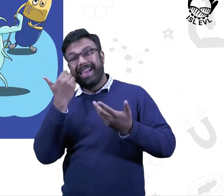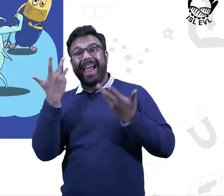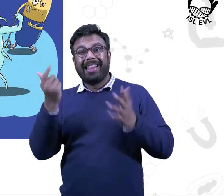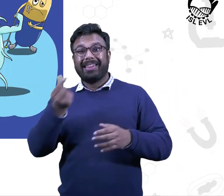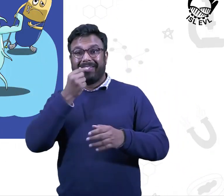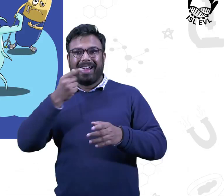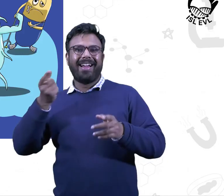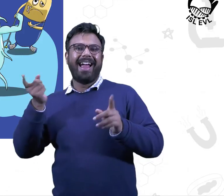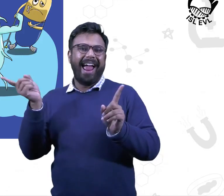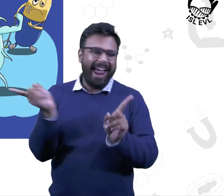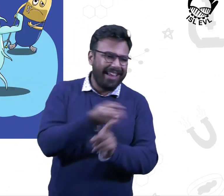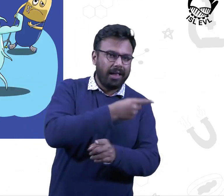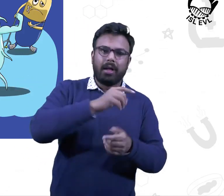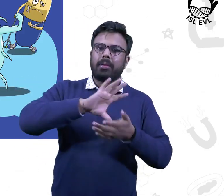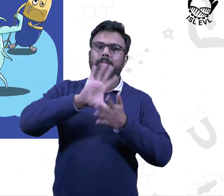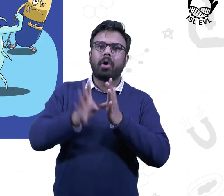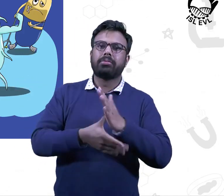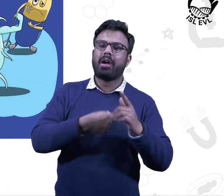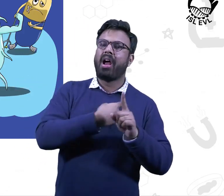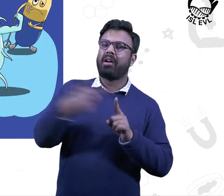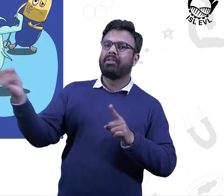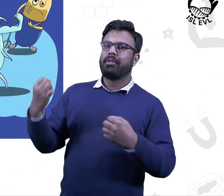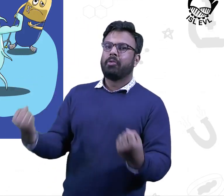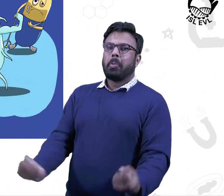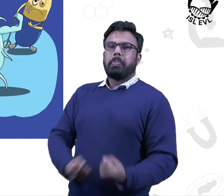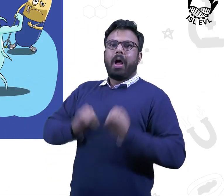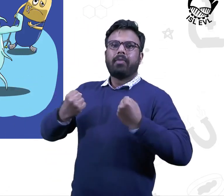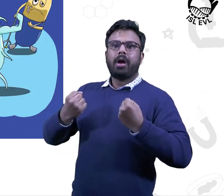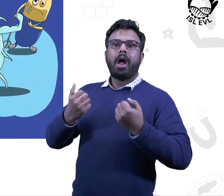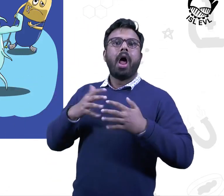immune, and resistant to antibiotics.